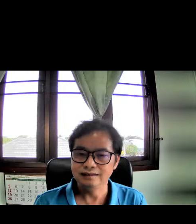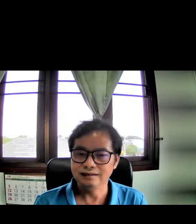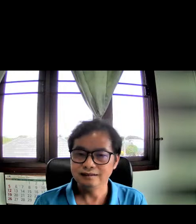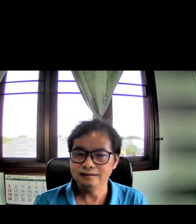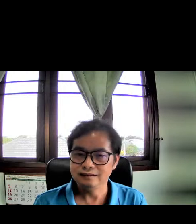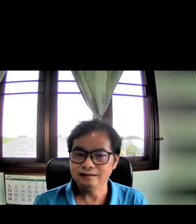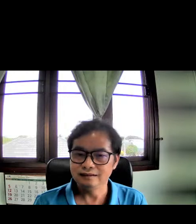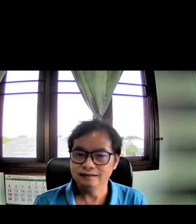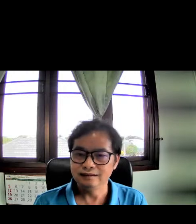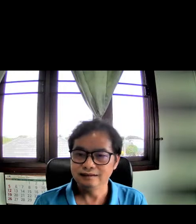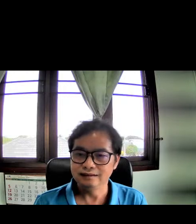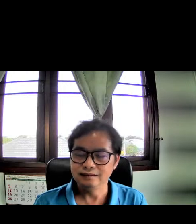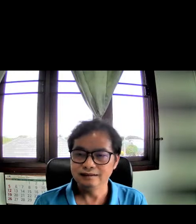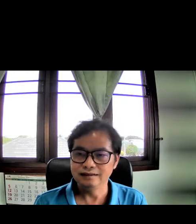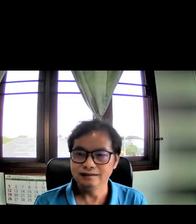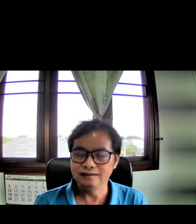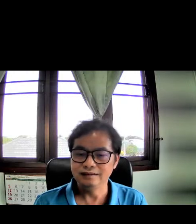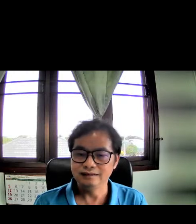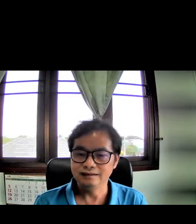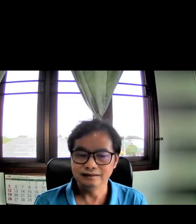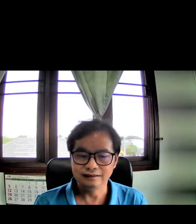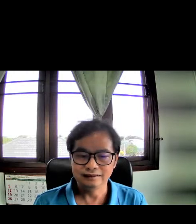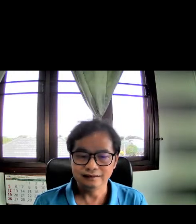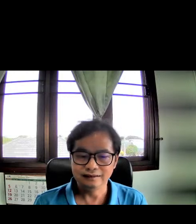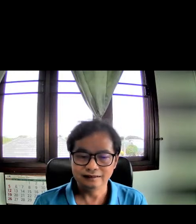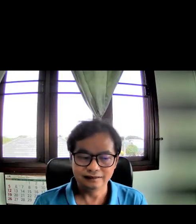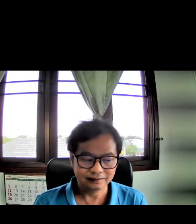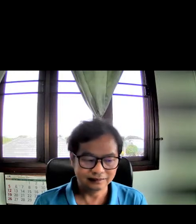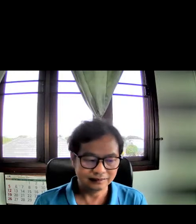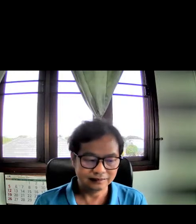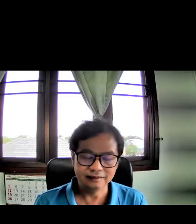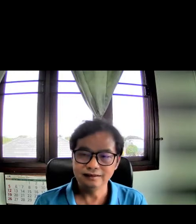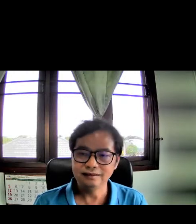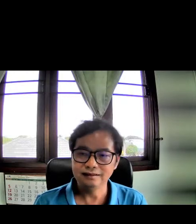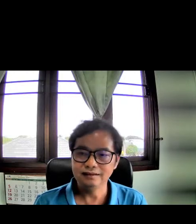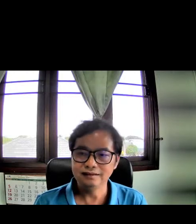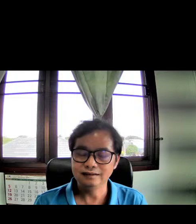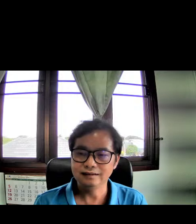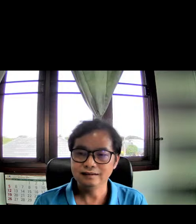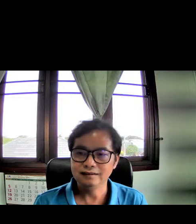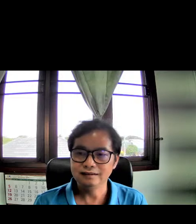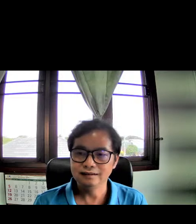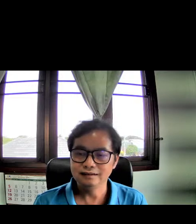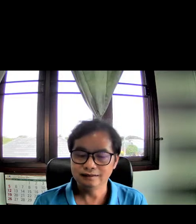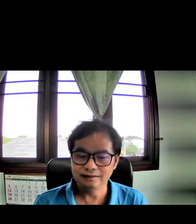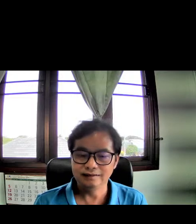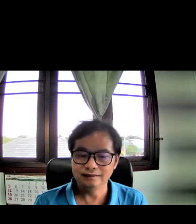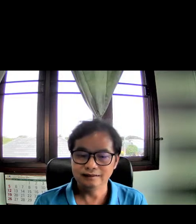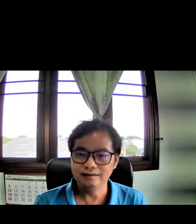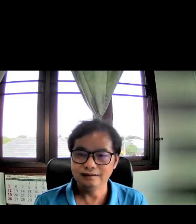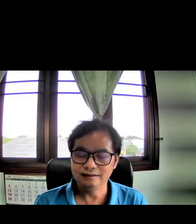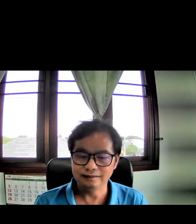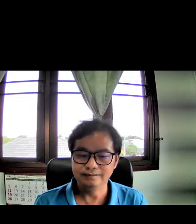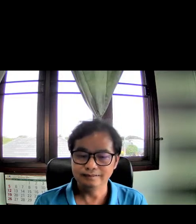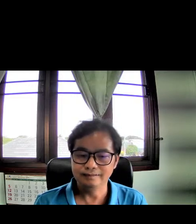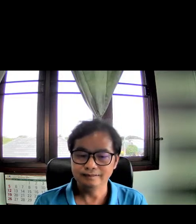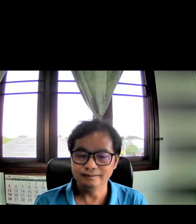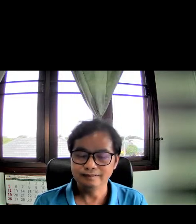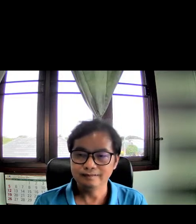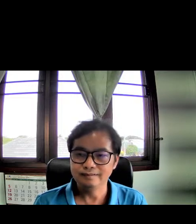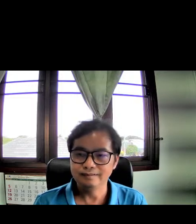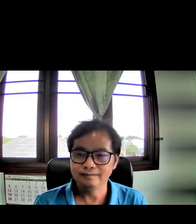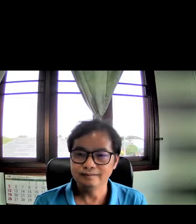it is important to secure the land rights for youth. And today we will have more discussion on that. Yeah. So thank you very much. And I'm sure